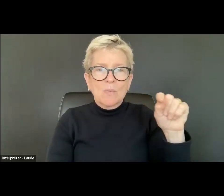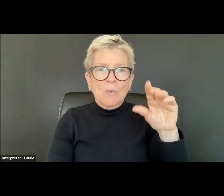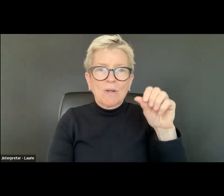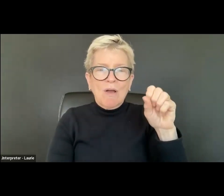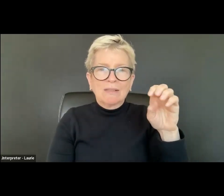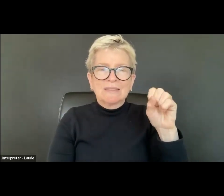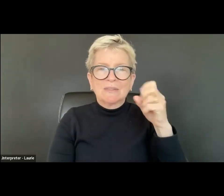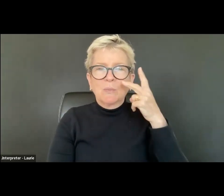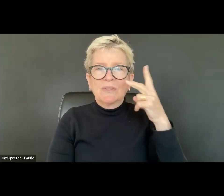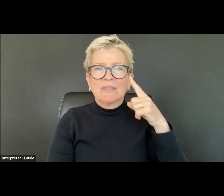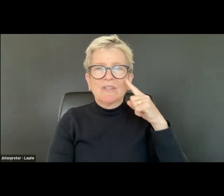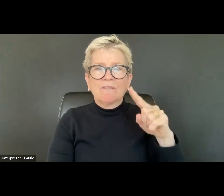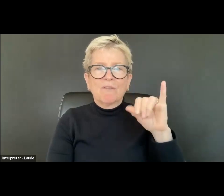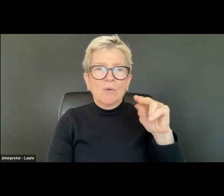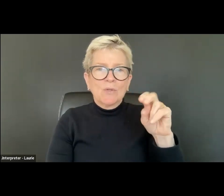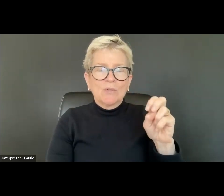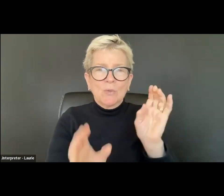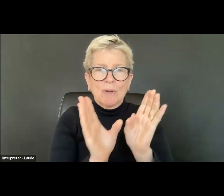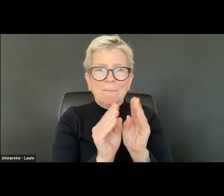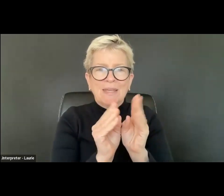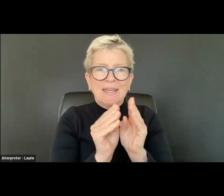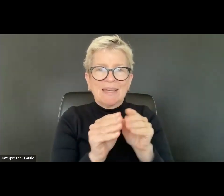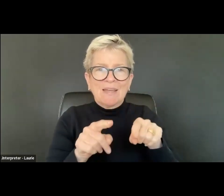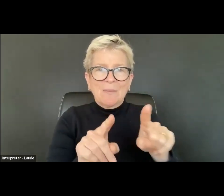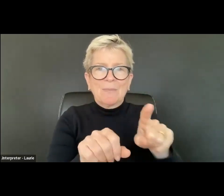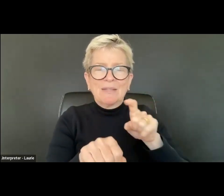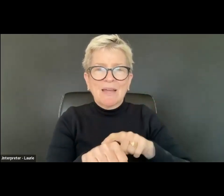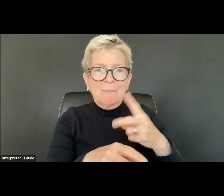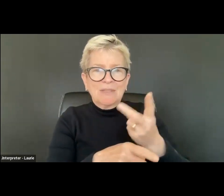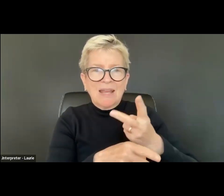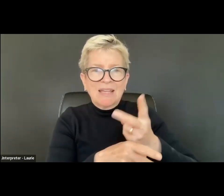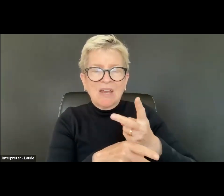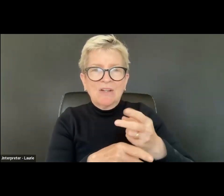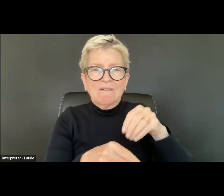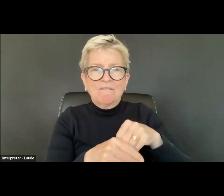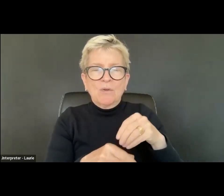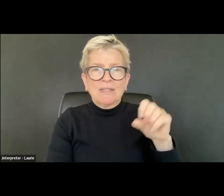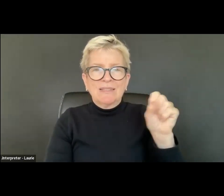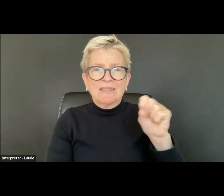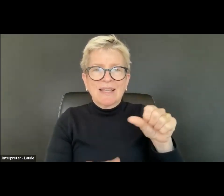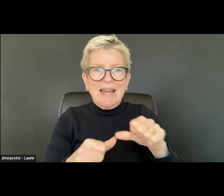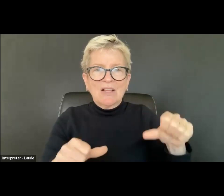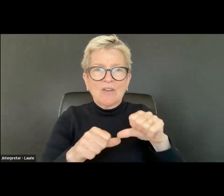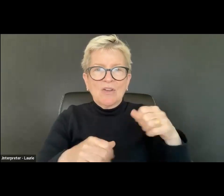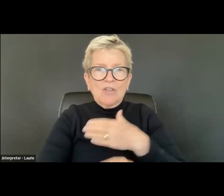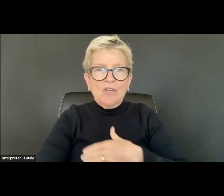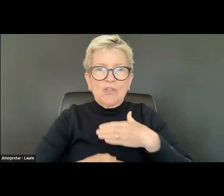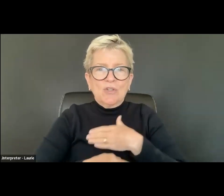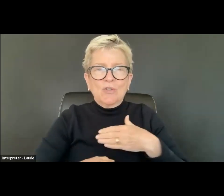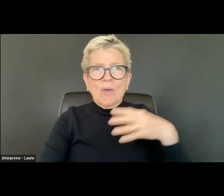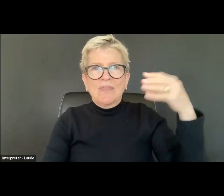meeting. Everyone, in the meantime, take care. If you're in the Seattle area, enjoy the sunshine. I don't know what it's